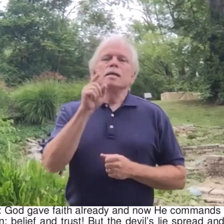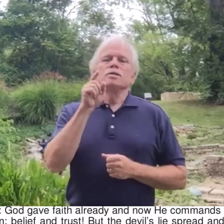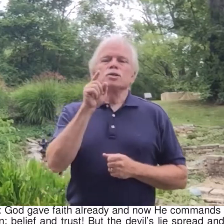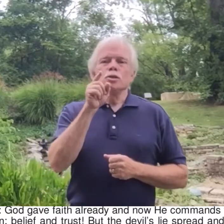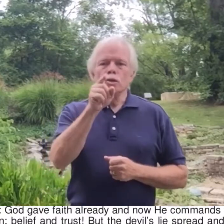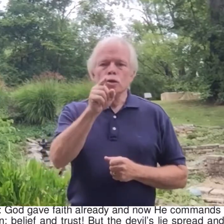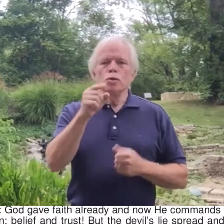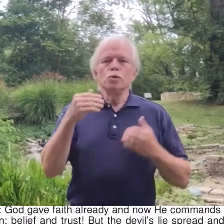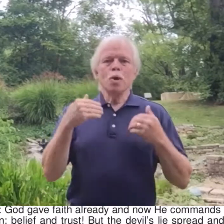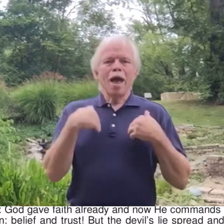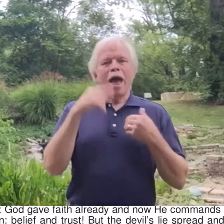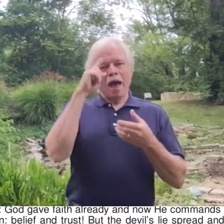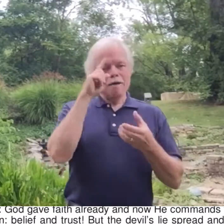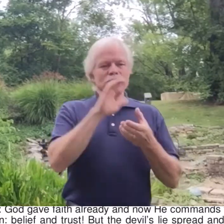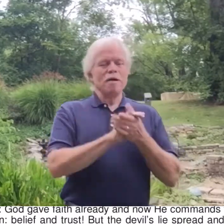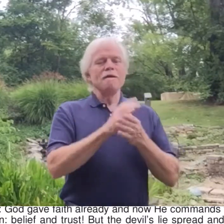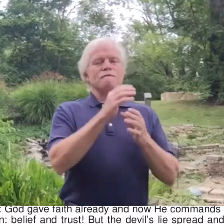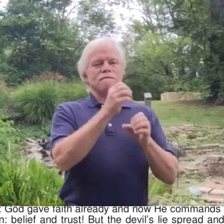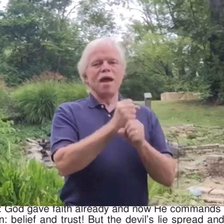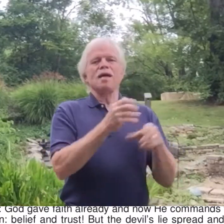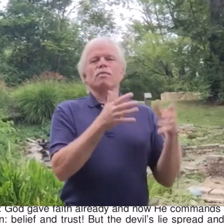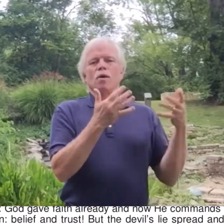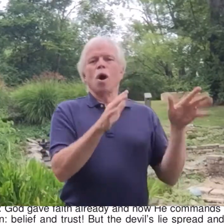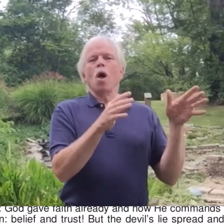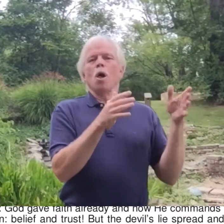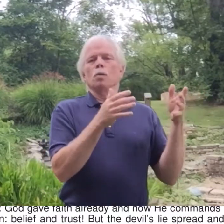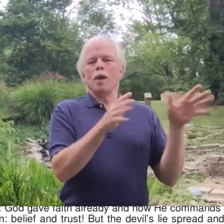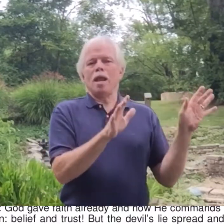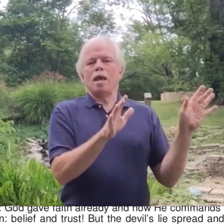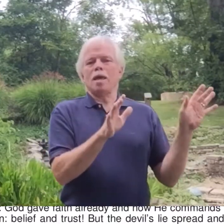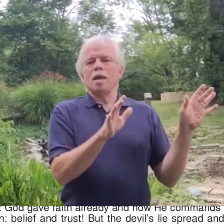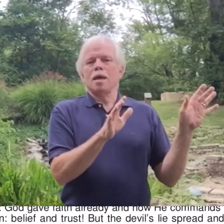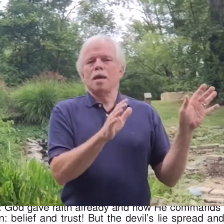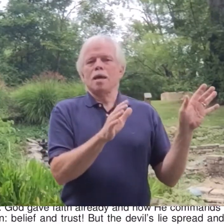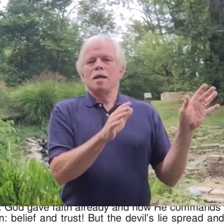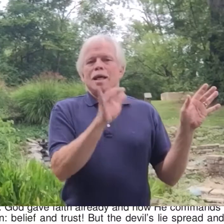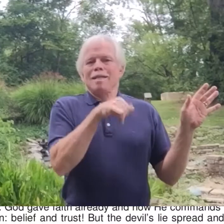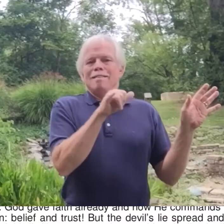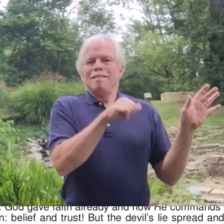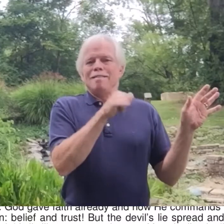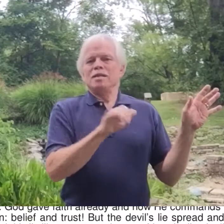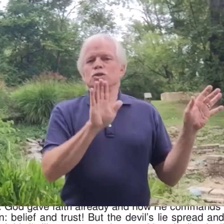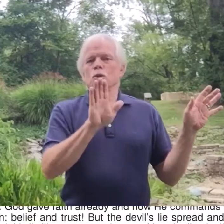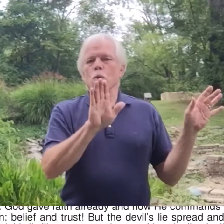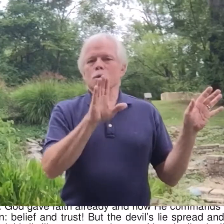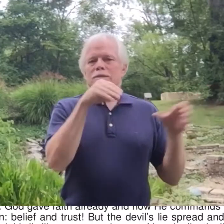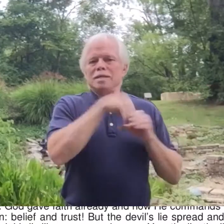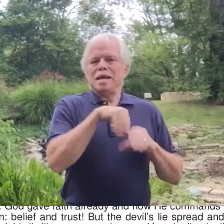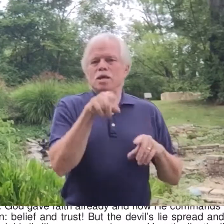is you have faith already that's yours in